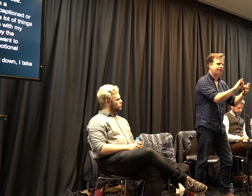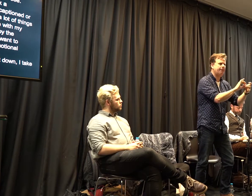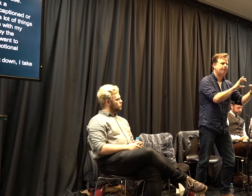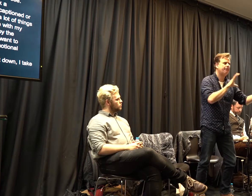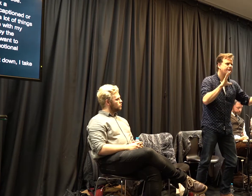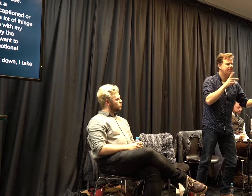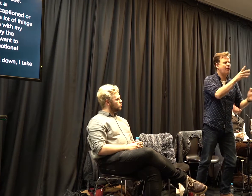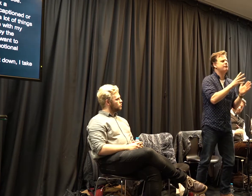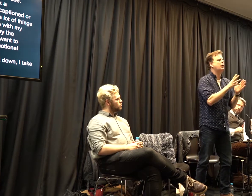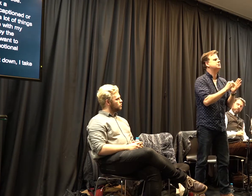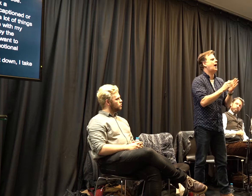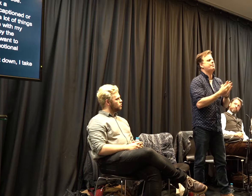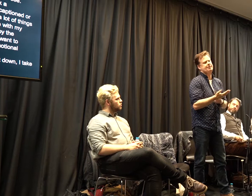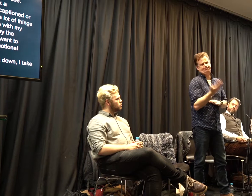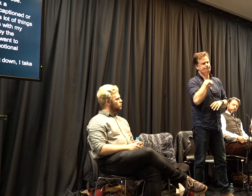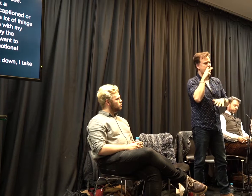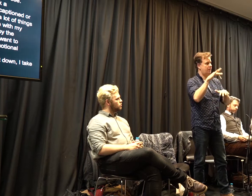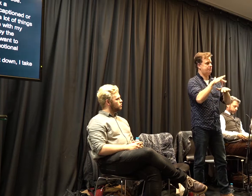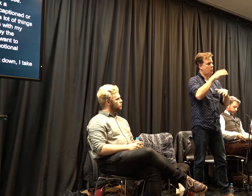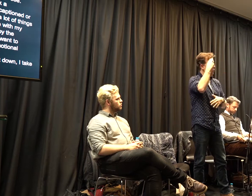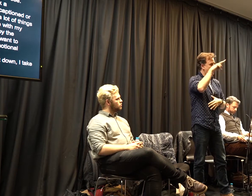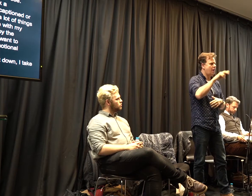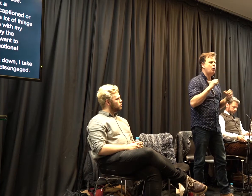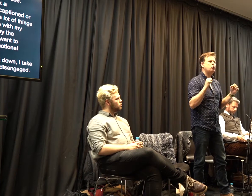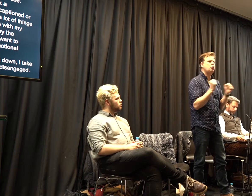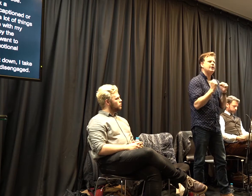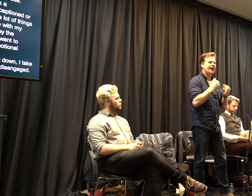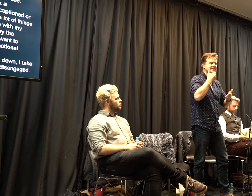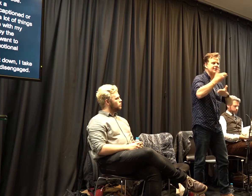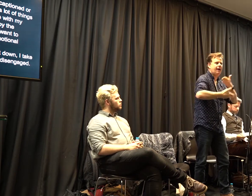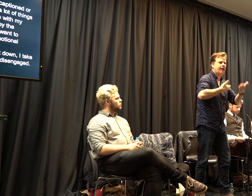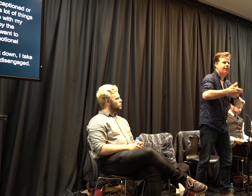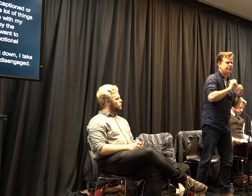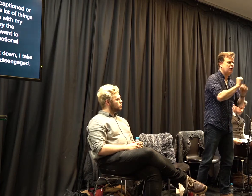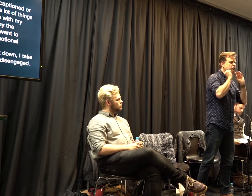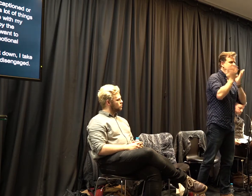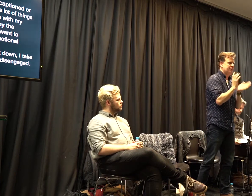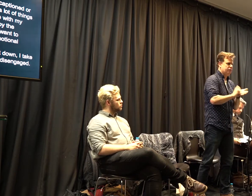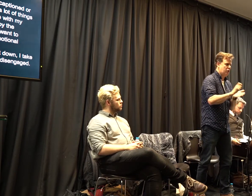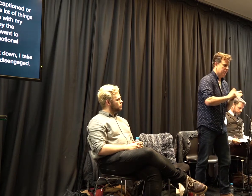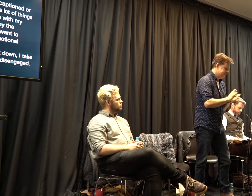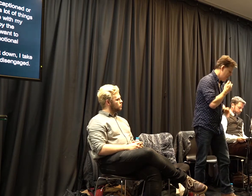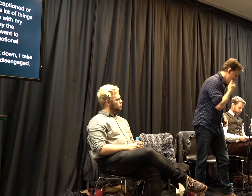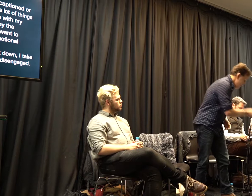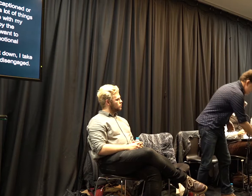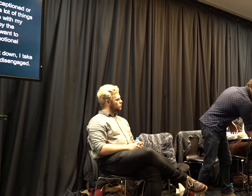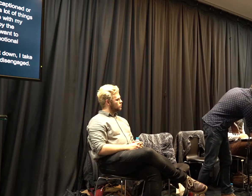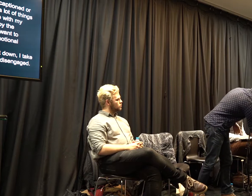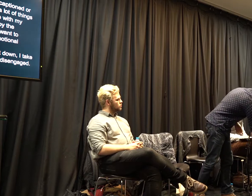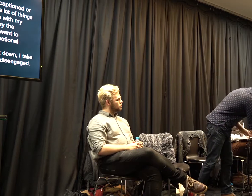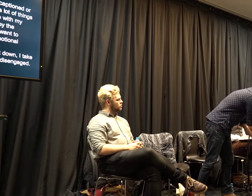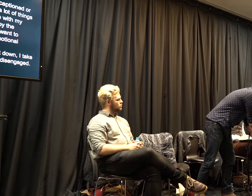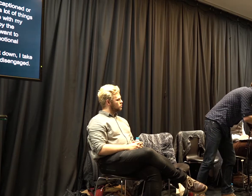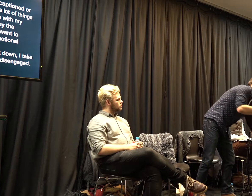begins, I feel disengaged. For example, I went to see A Winter's Tale. It's a